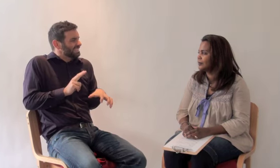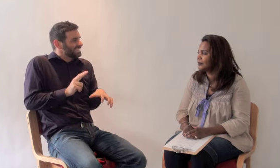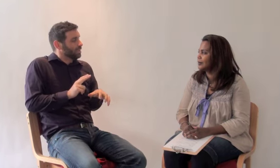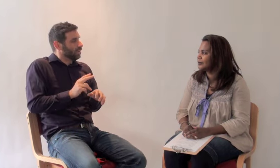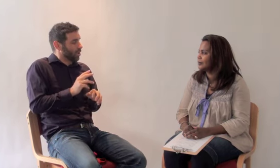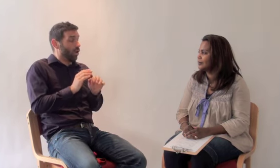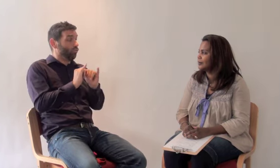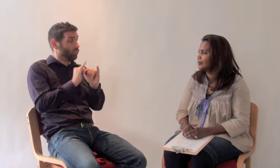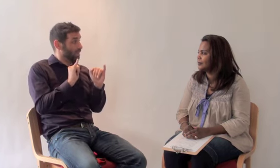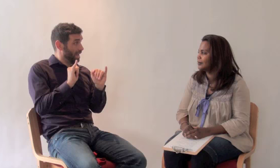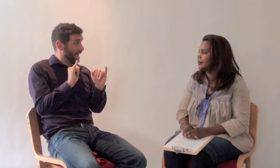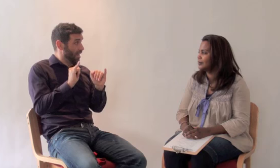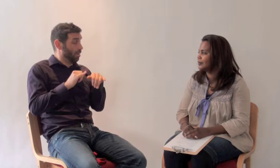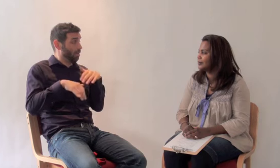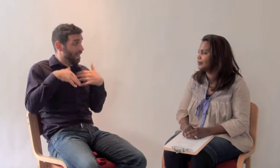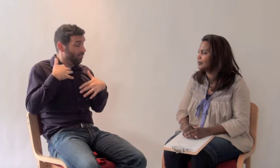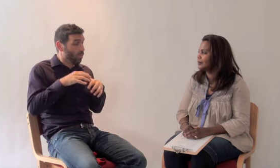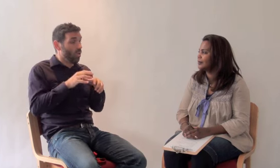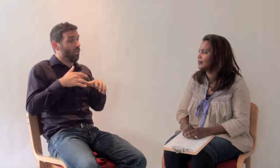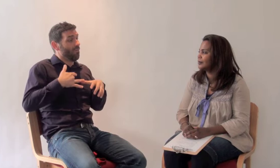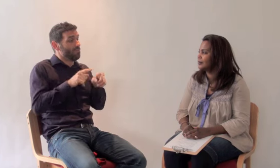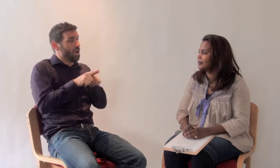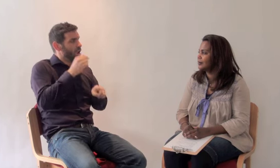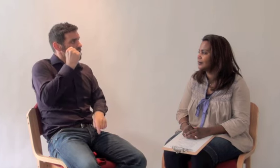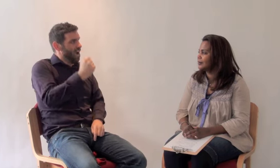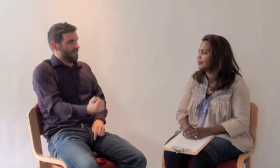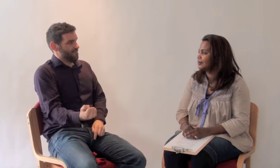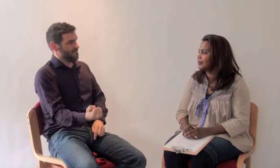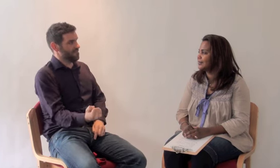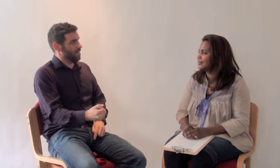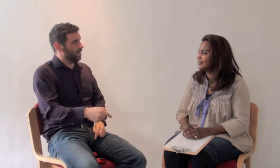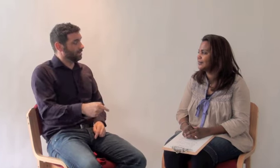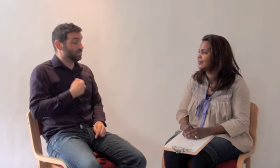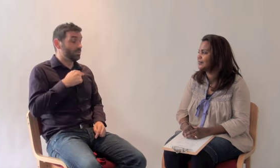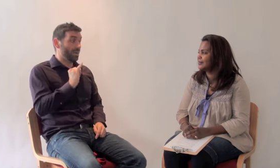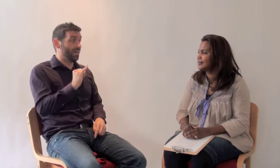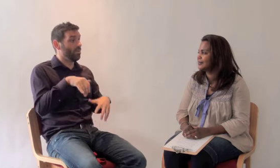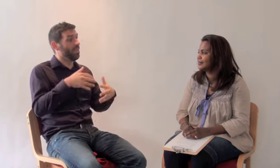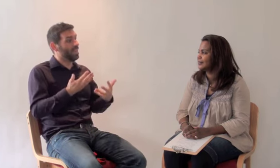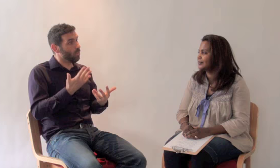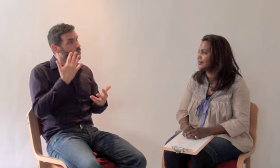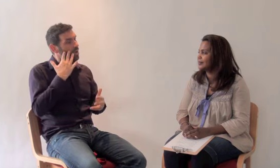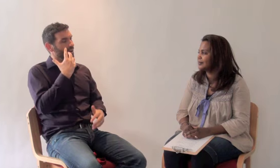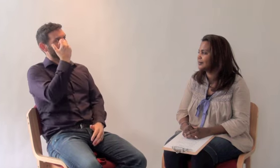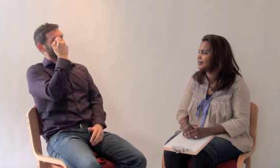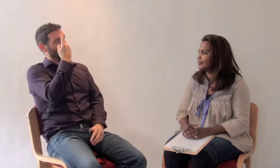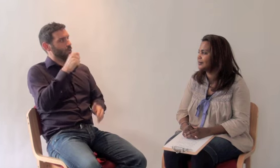It wasn't, you know, a normal kind of cramp that hurts a little bit. This was terrible. It felt like I'd been stabbed in my